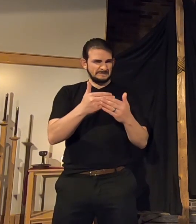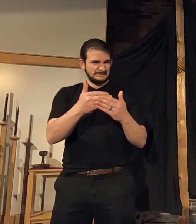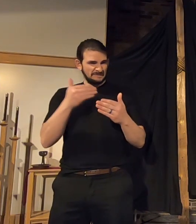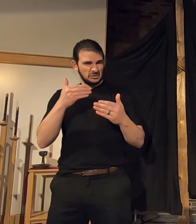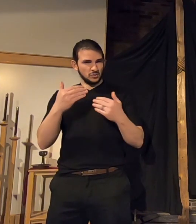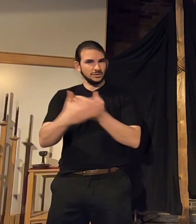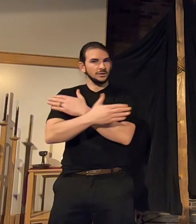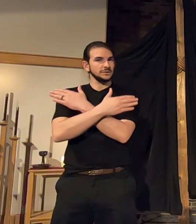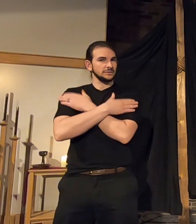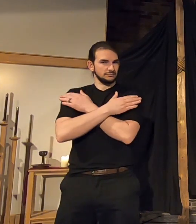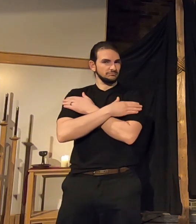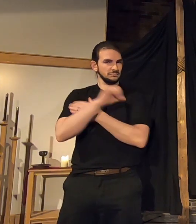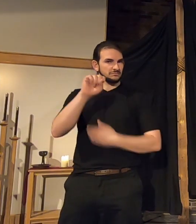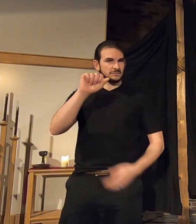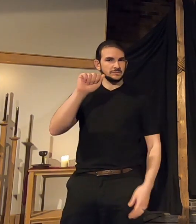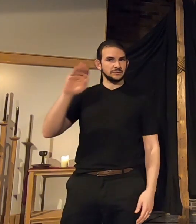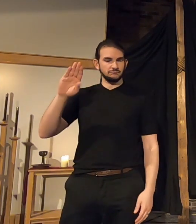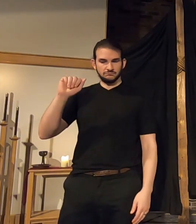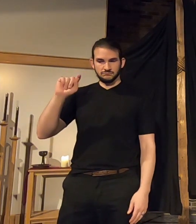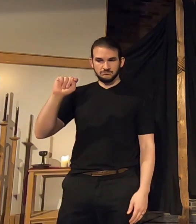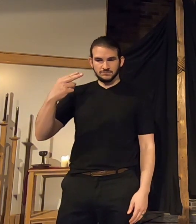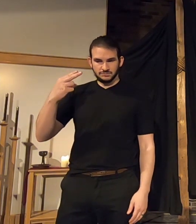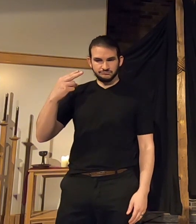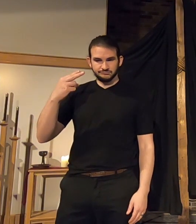It was now the evening before the Sabbath,